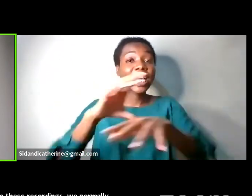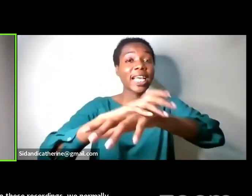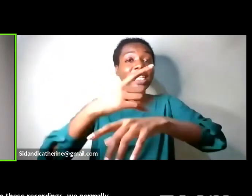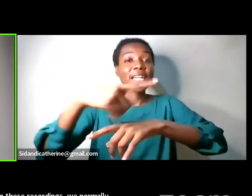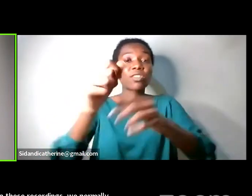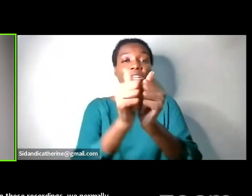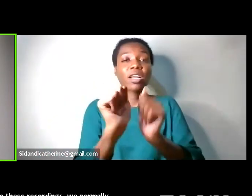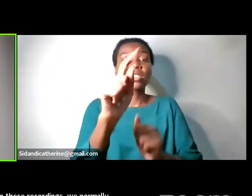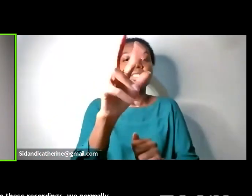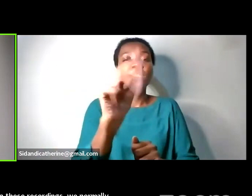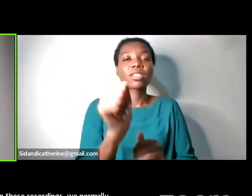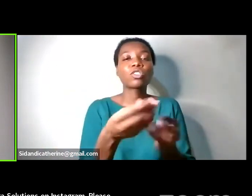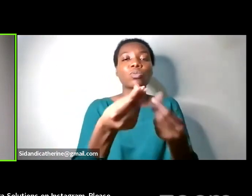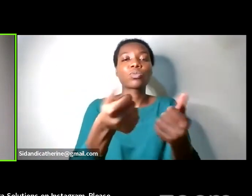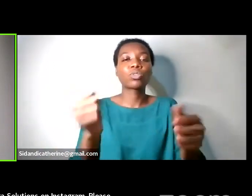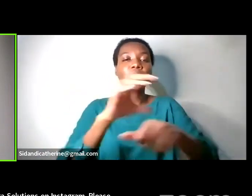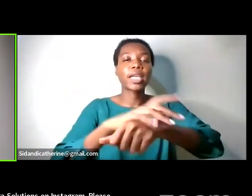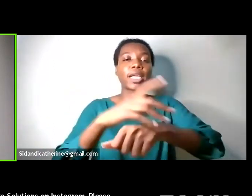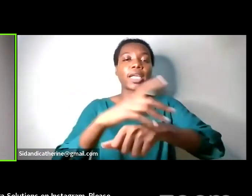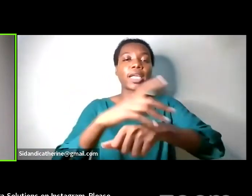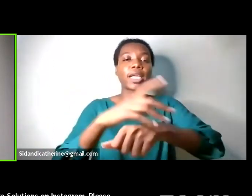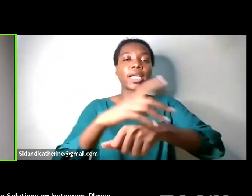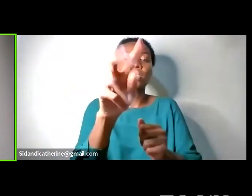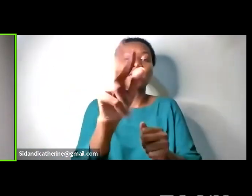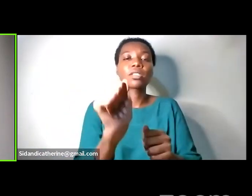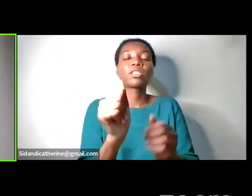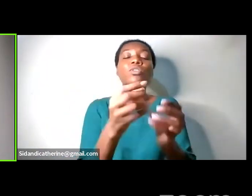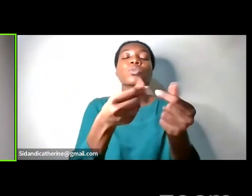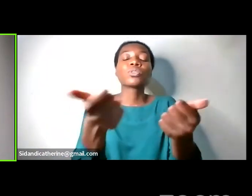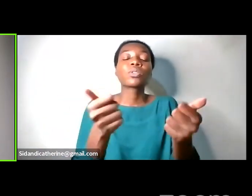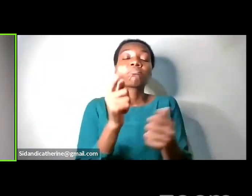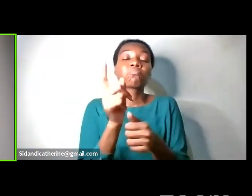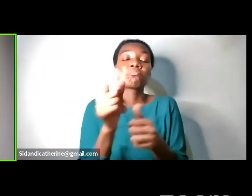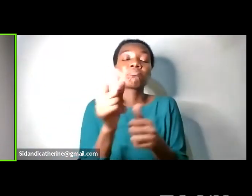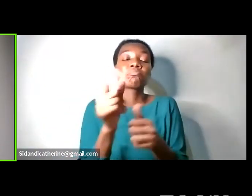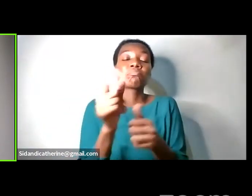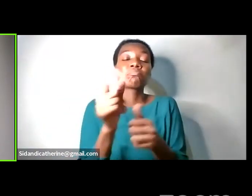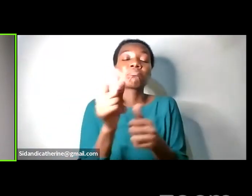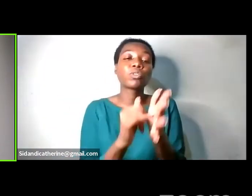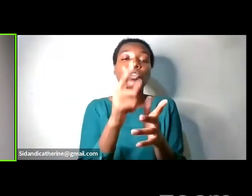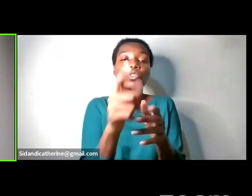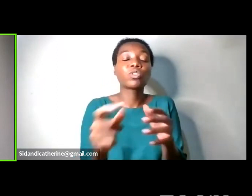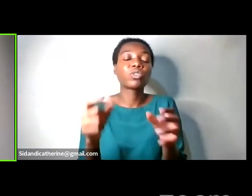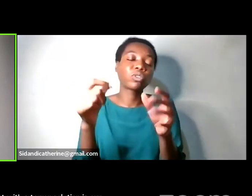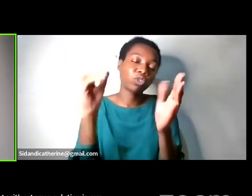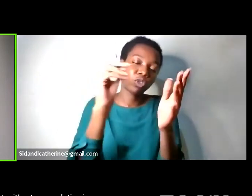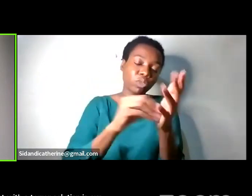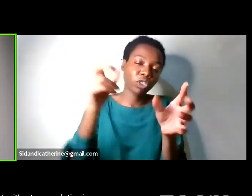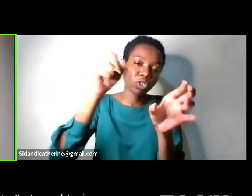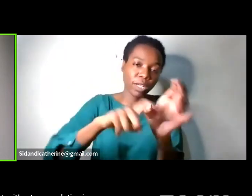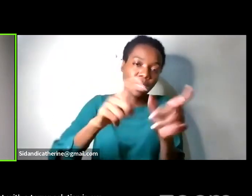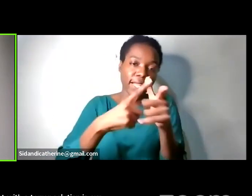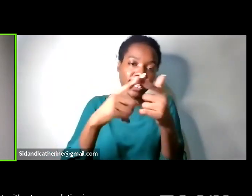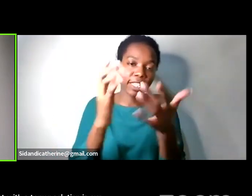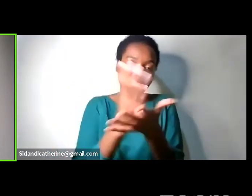Atara Solutions. Get It Right with Atara Solutions is our YouTube channel. Please subscribe. We will be sharing the recording, and you